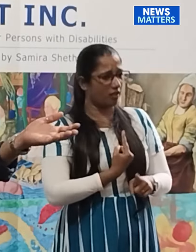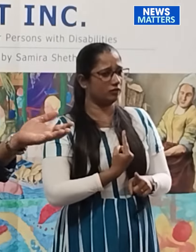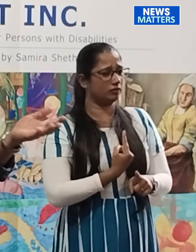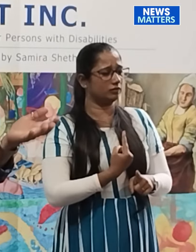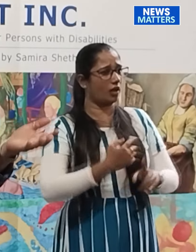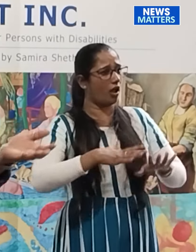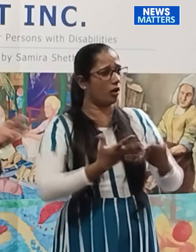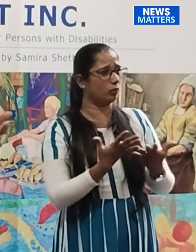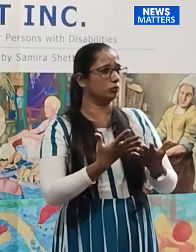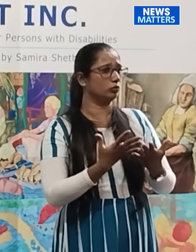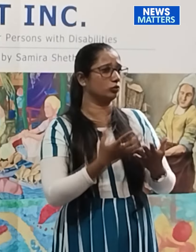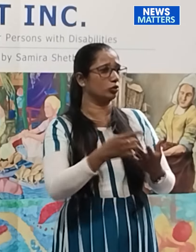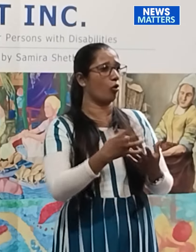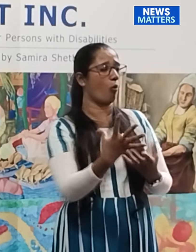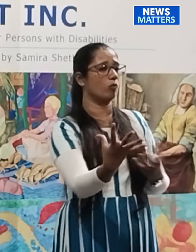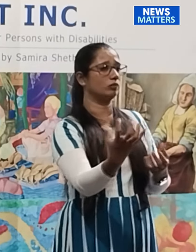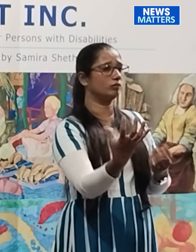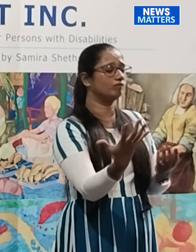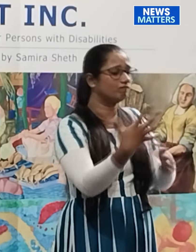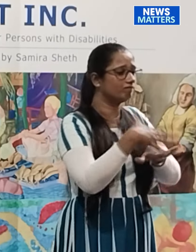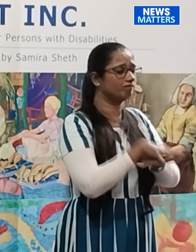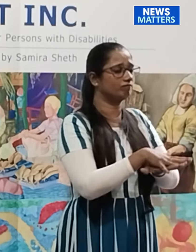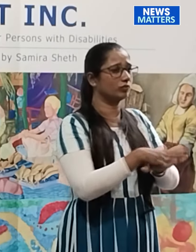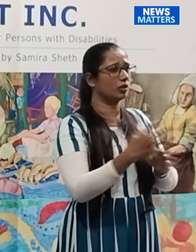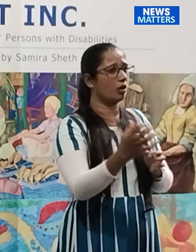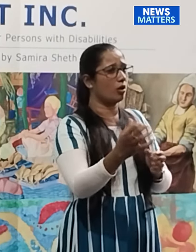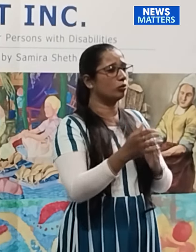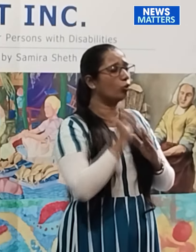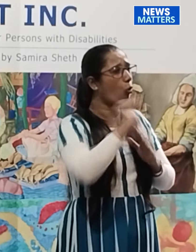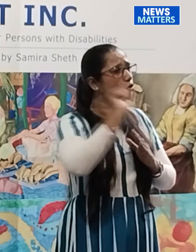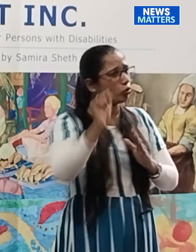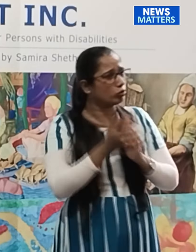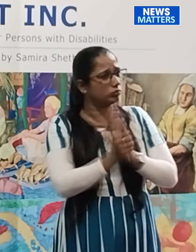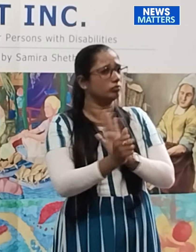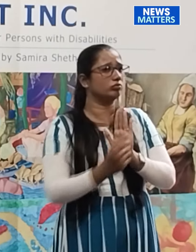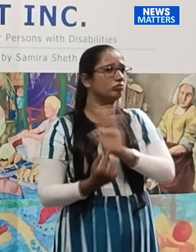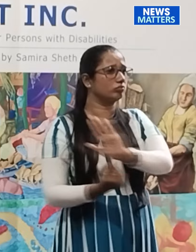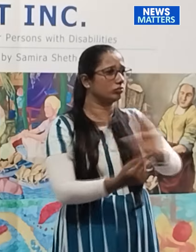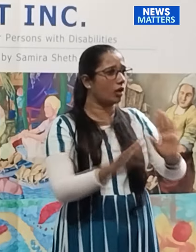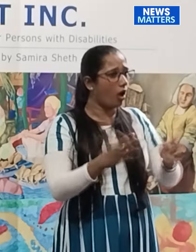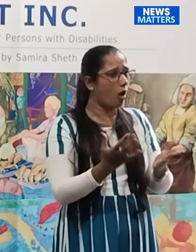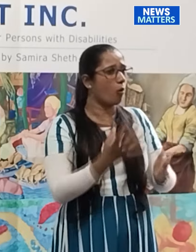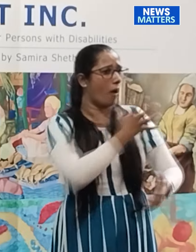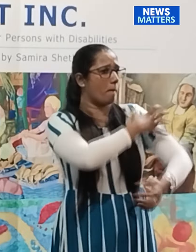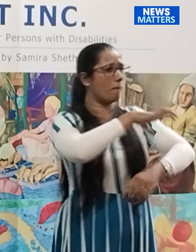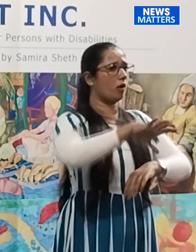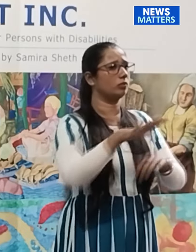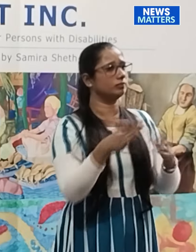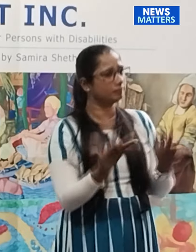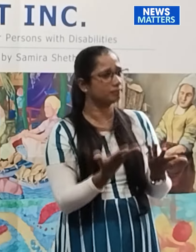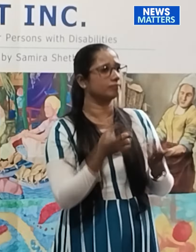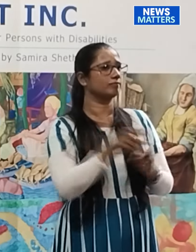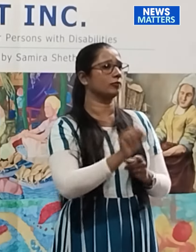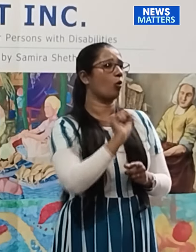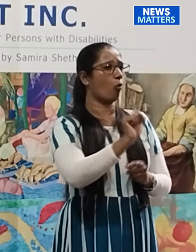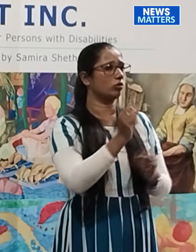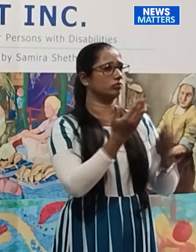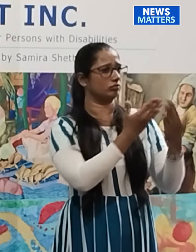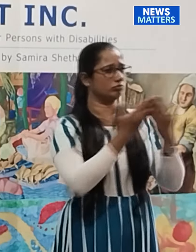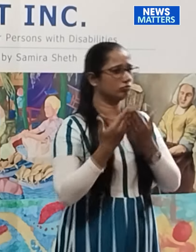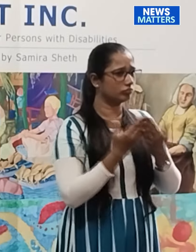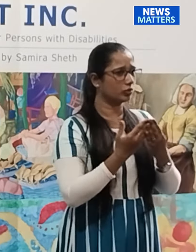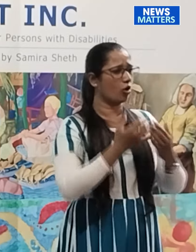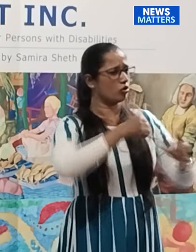best to get the best of the talent out of them. We need to empower them in all their education,